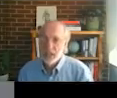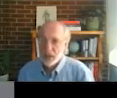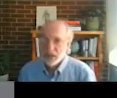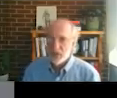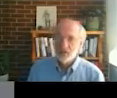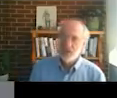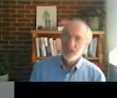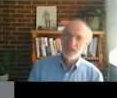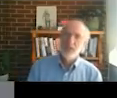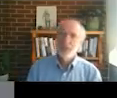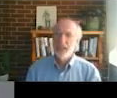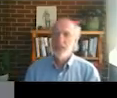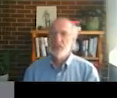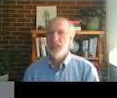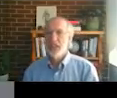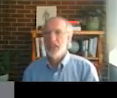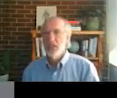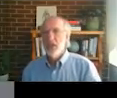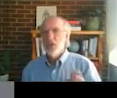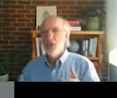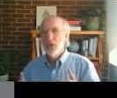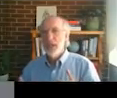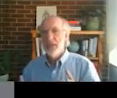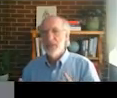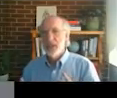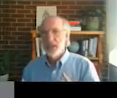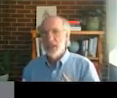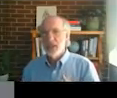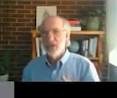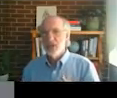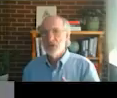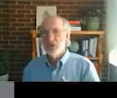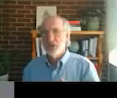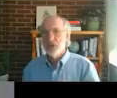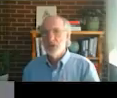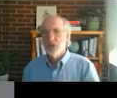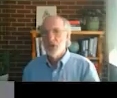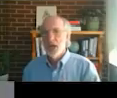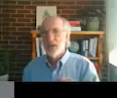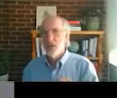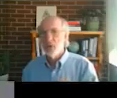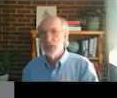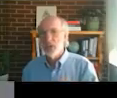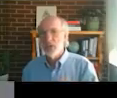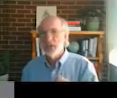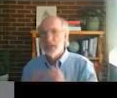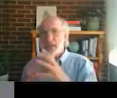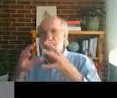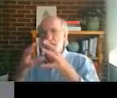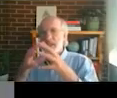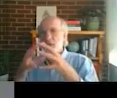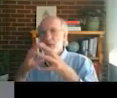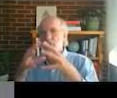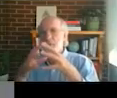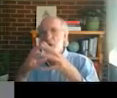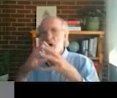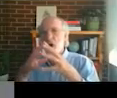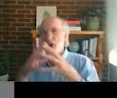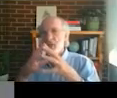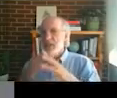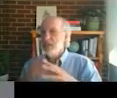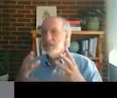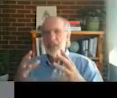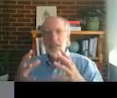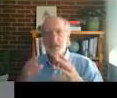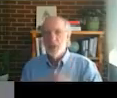frequently occurs in man's training. You will have children who are taught only one thing. They learn